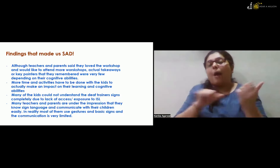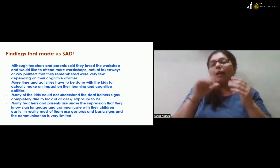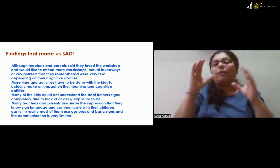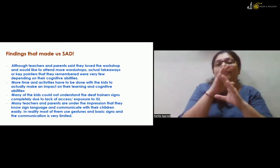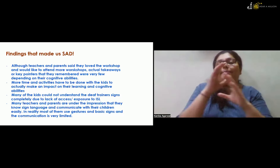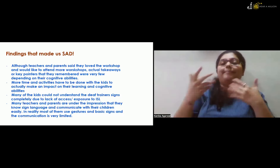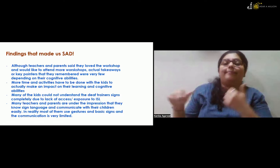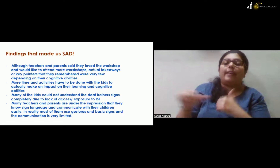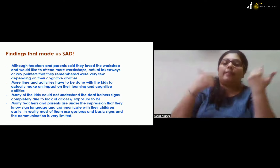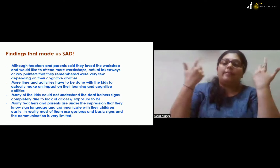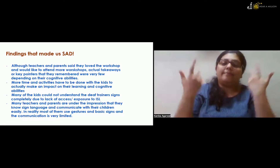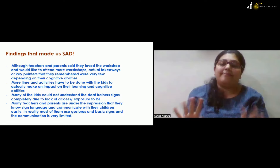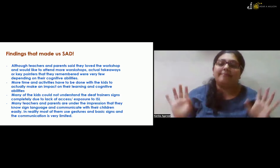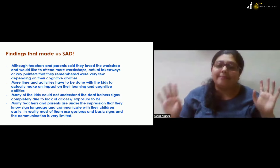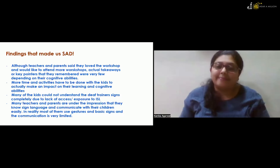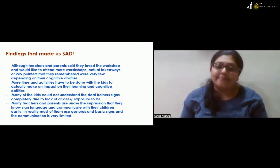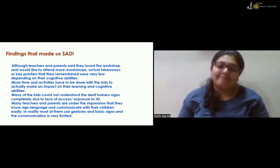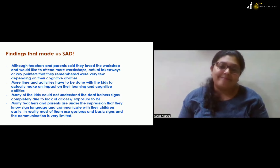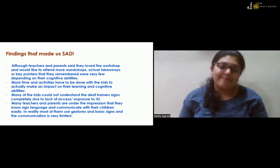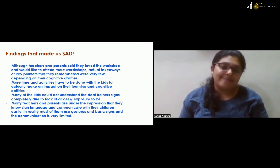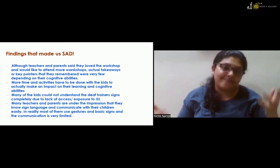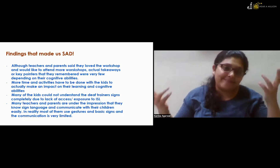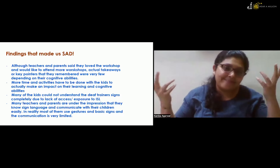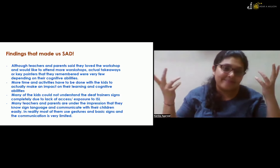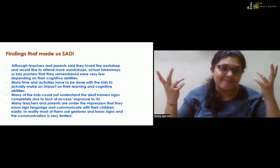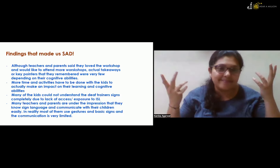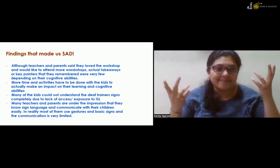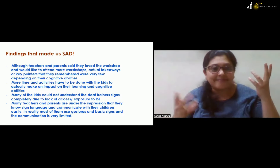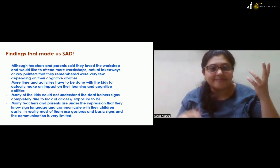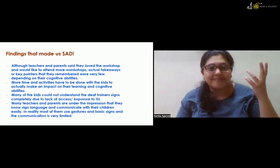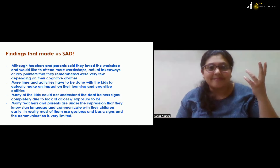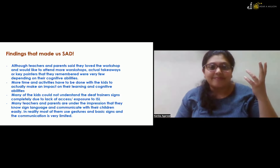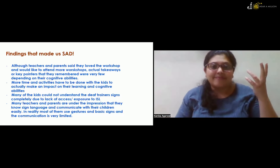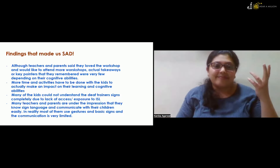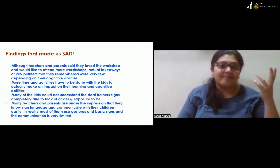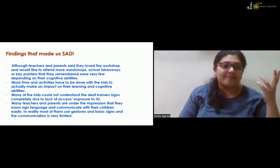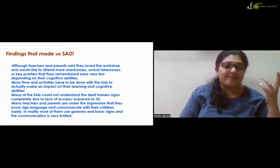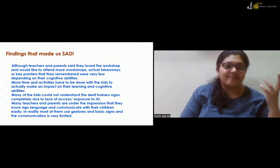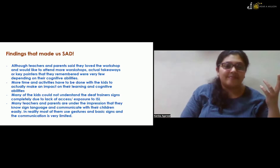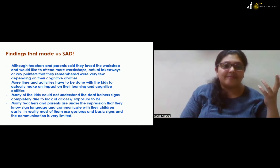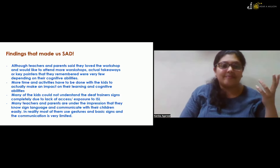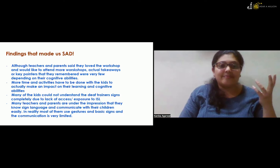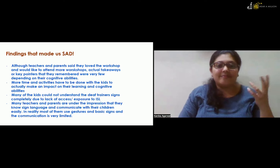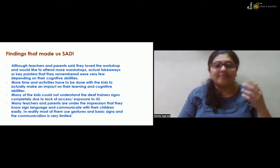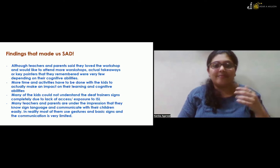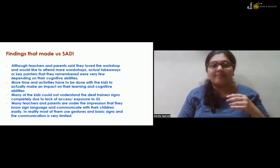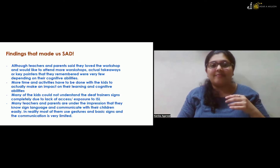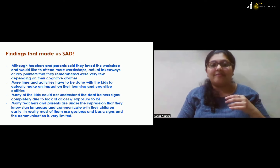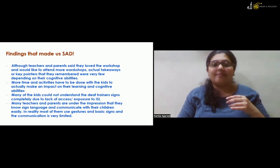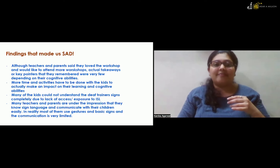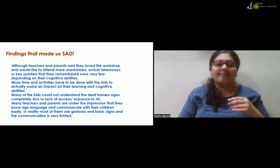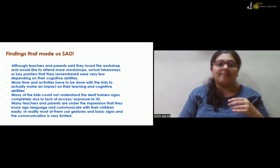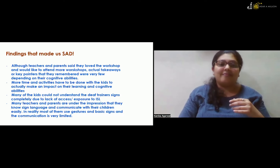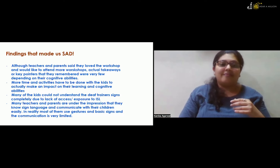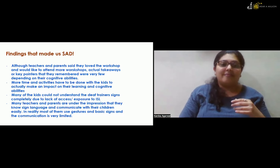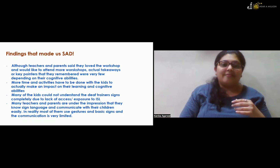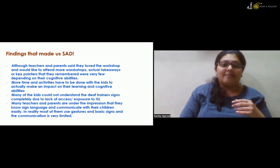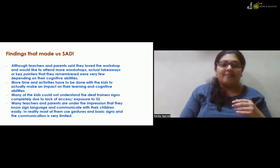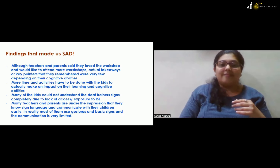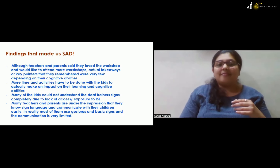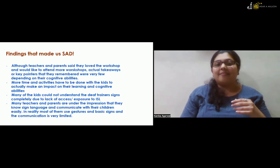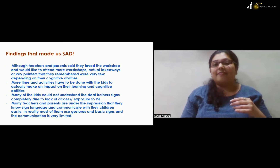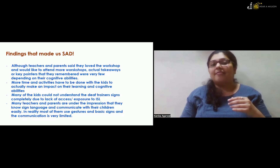they lost it. So they were said, when they go back to their homes or there's back to their routine, they're confused and they